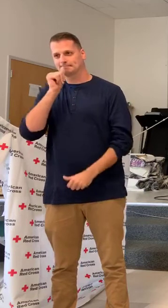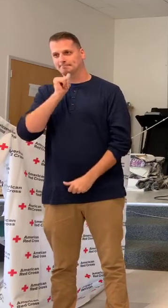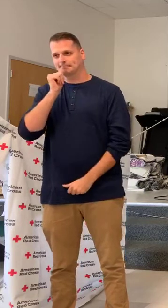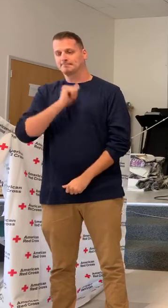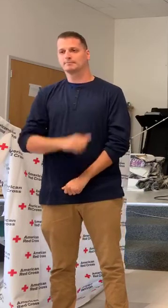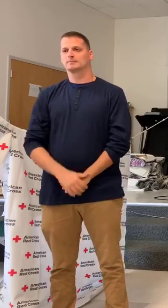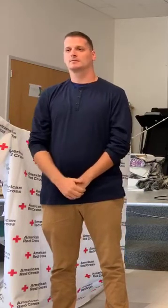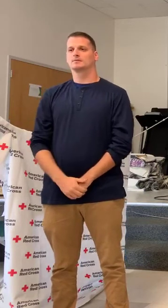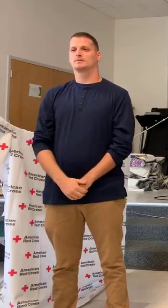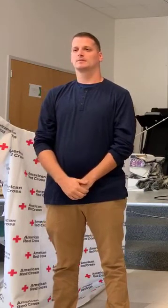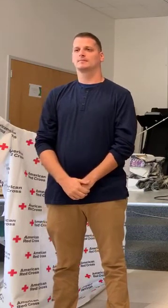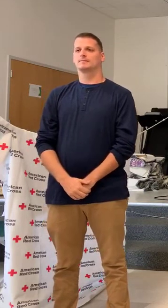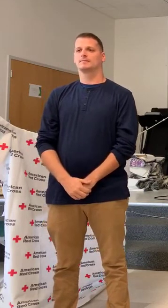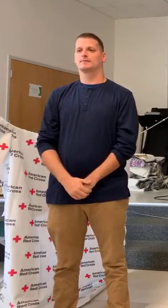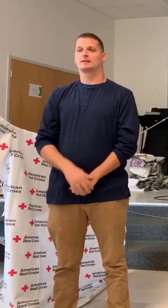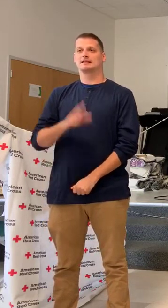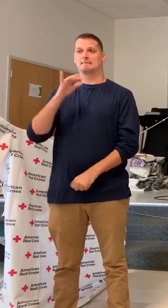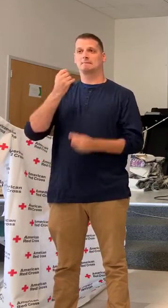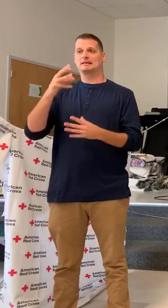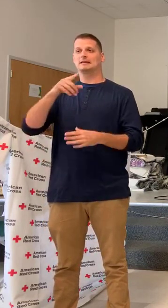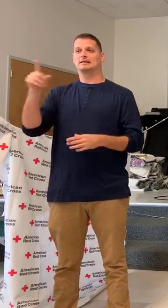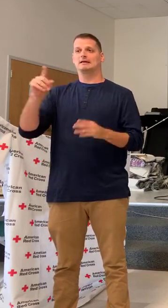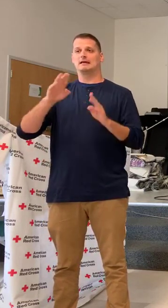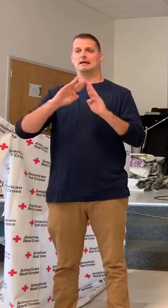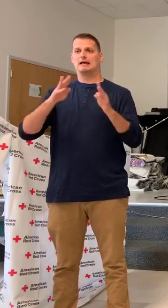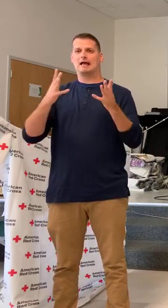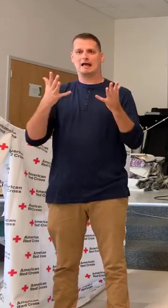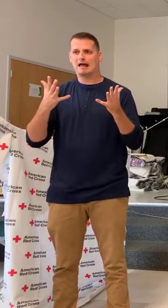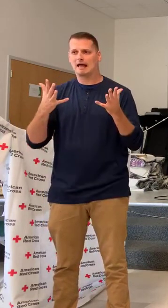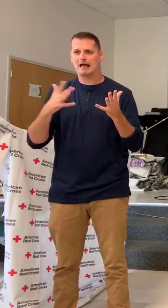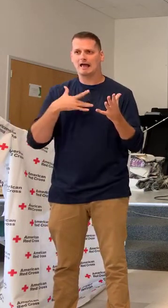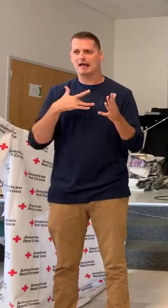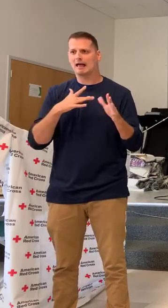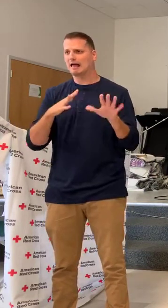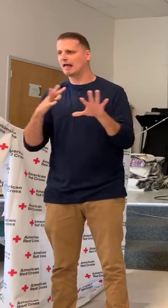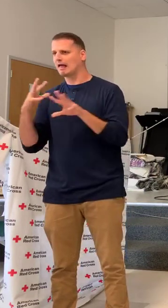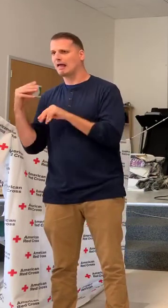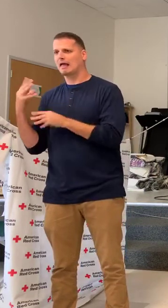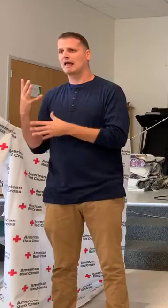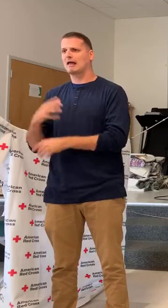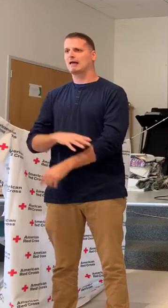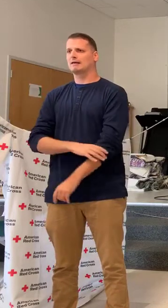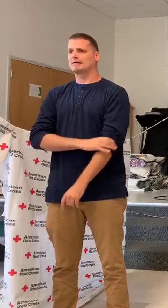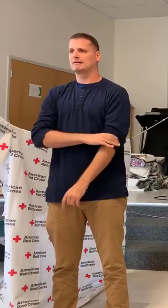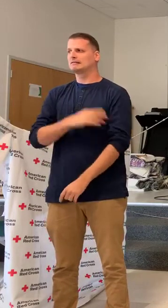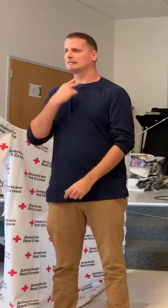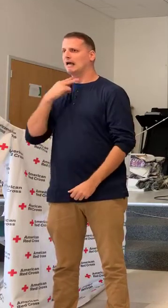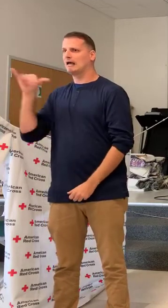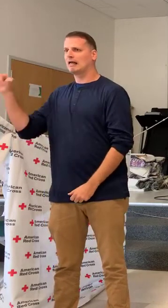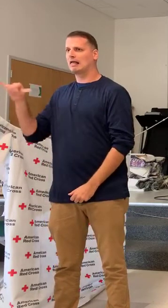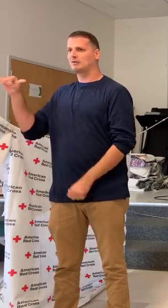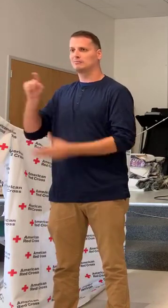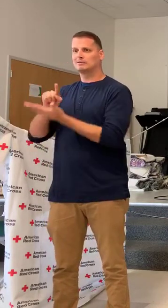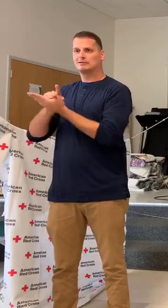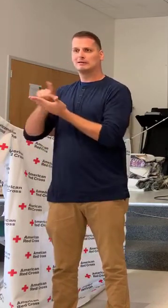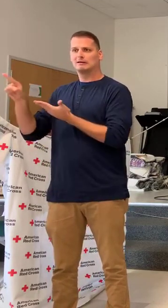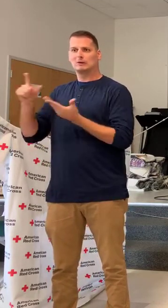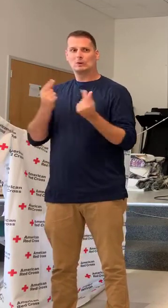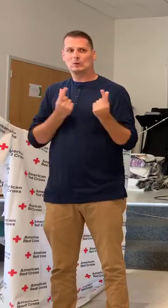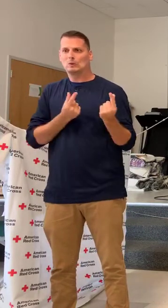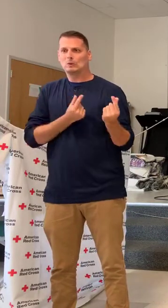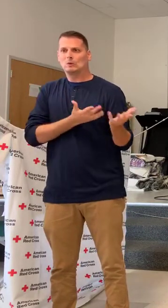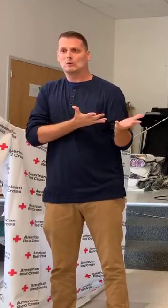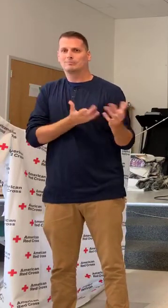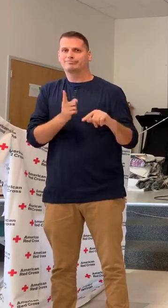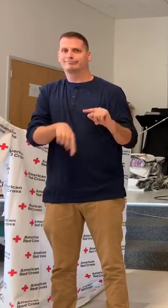left your property and have been living elsewhere for the last week plus. I know it hasn't been easy. My family evacuated